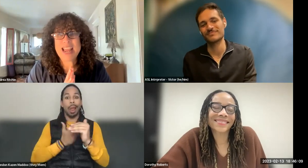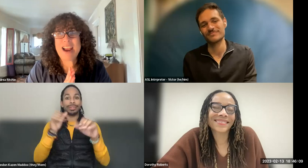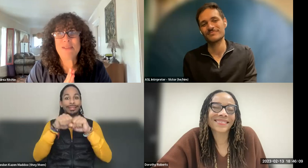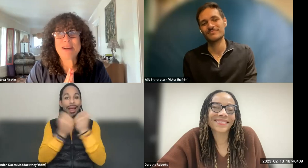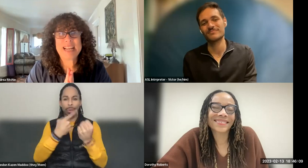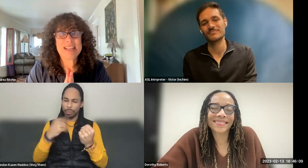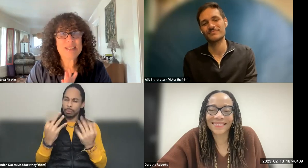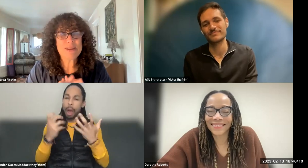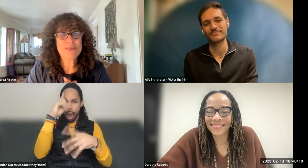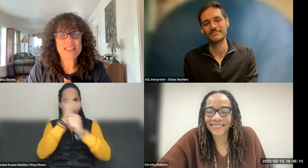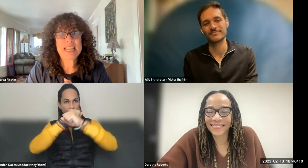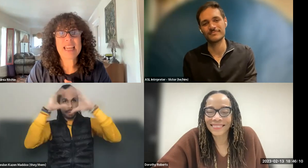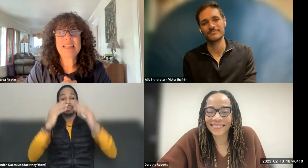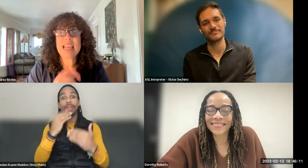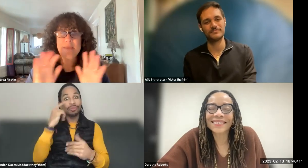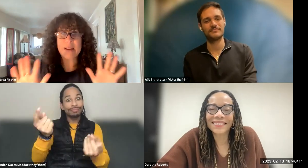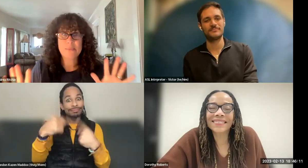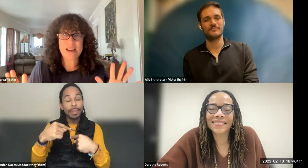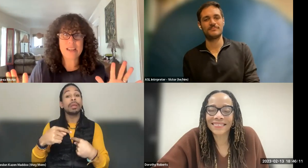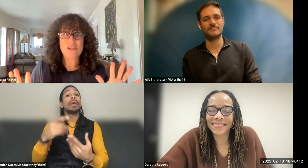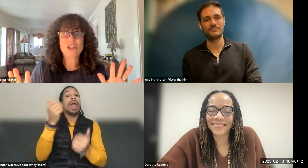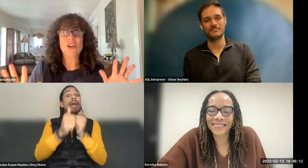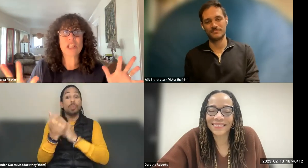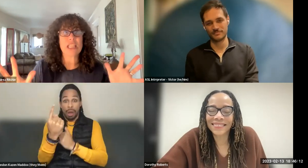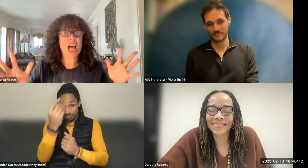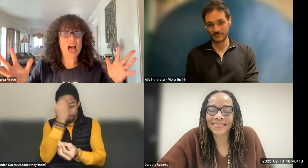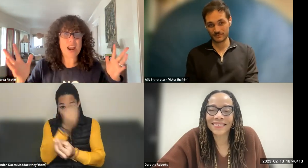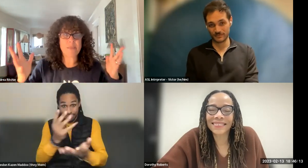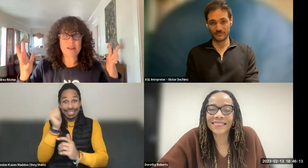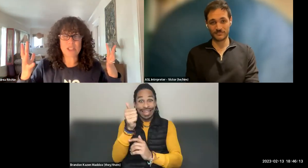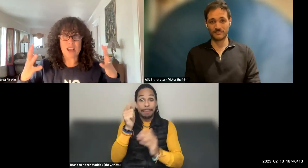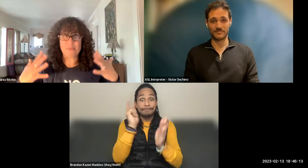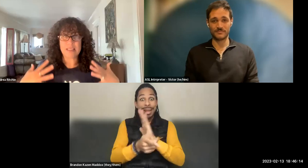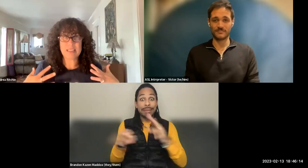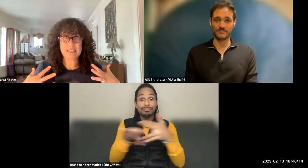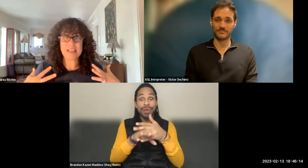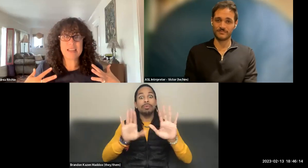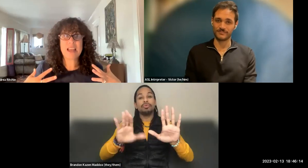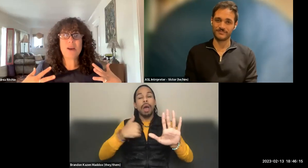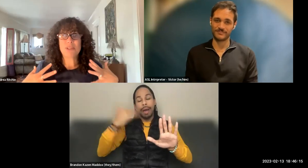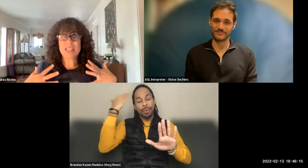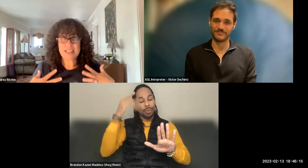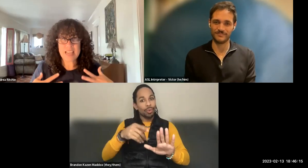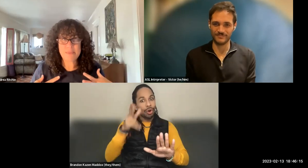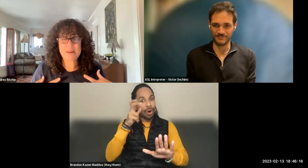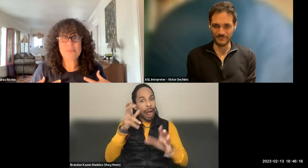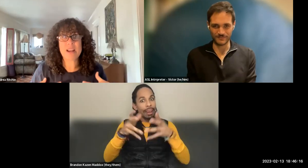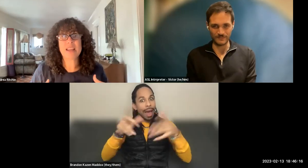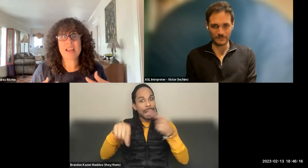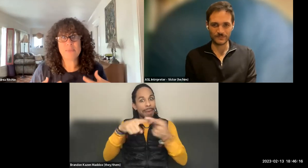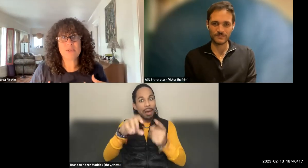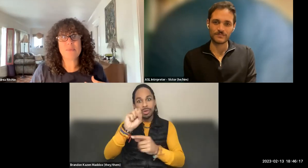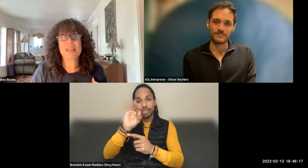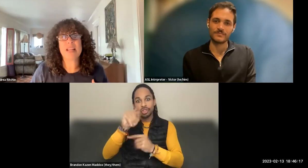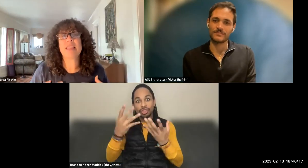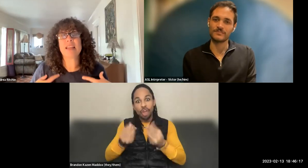here. Everyone else, we will take a 10-minute break. You just heard a lot about soft policing. We'll take a 10-minute